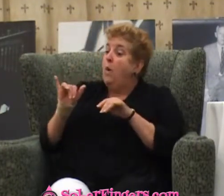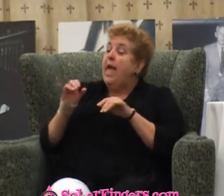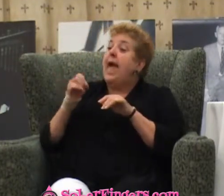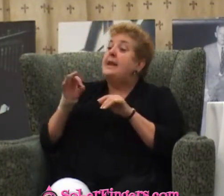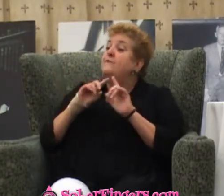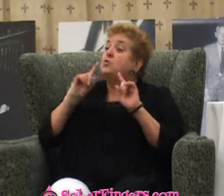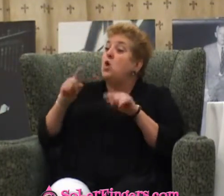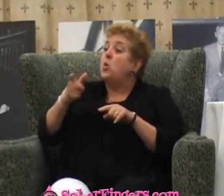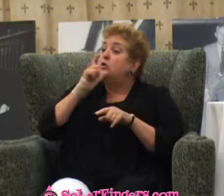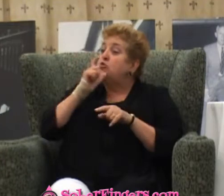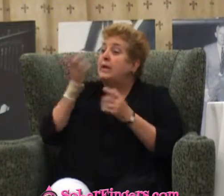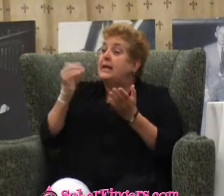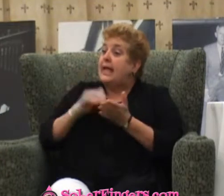have something nice to bury you in.